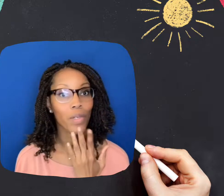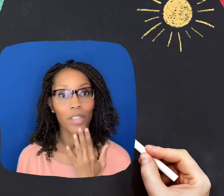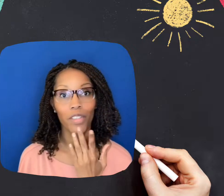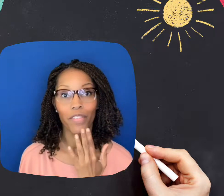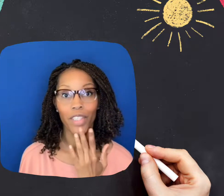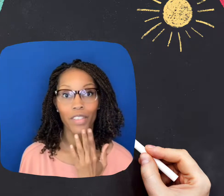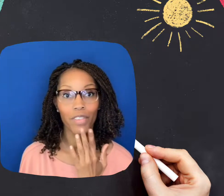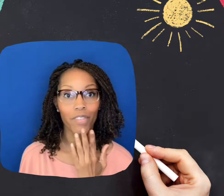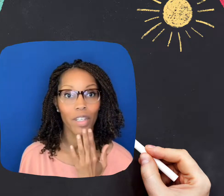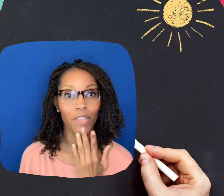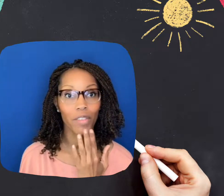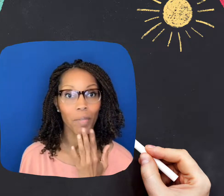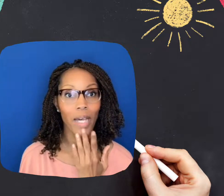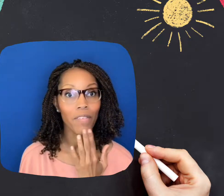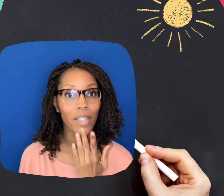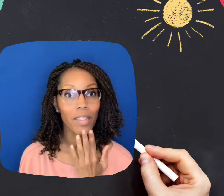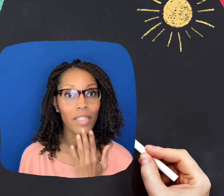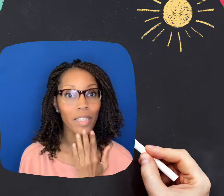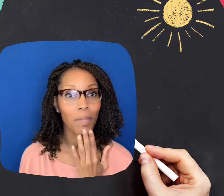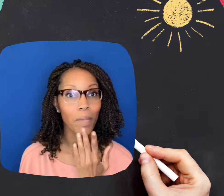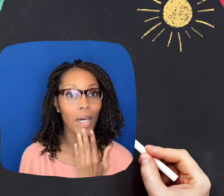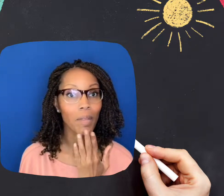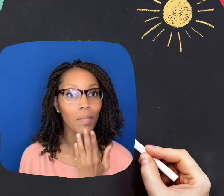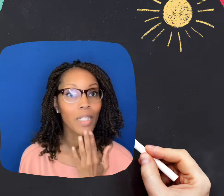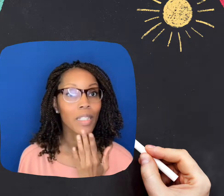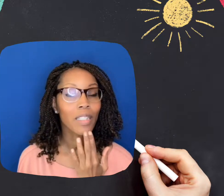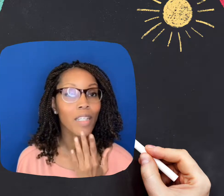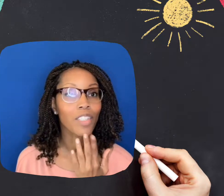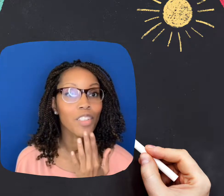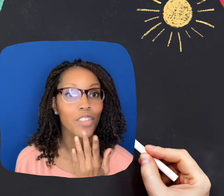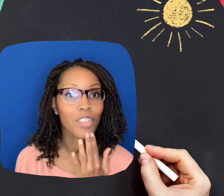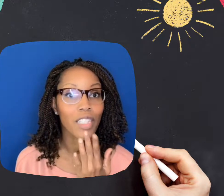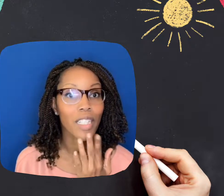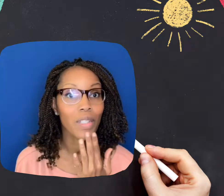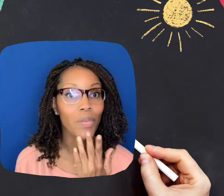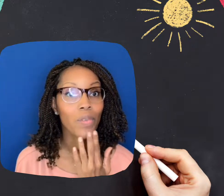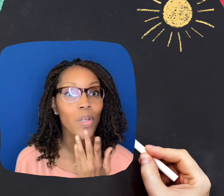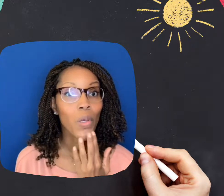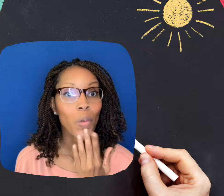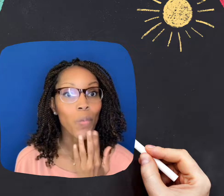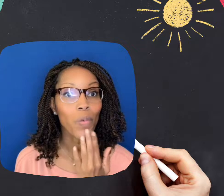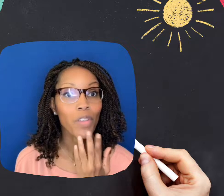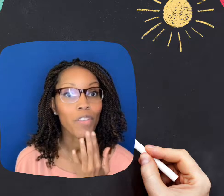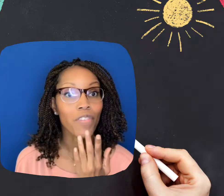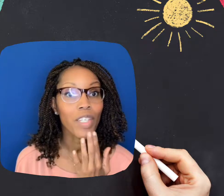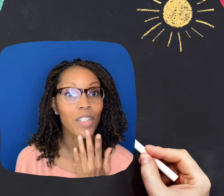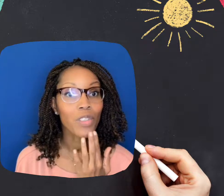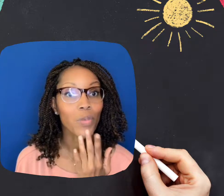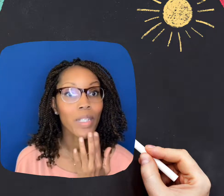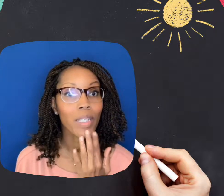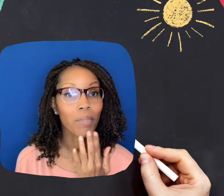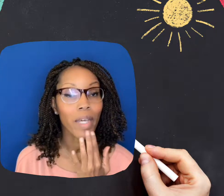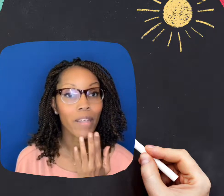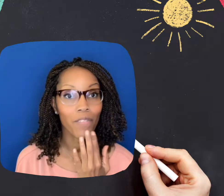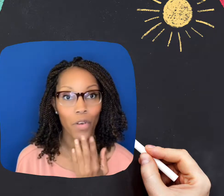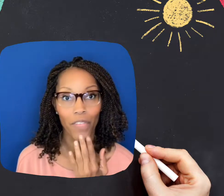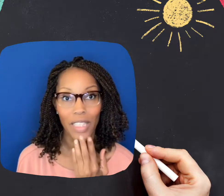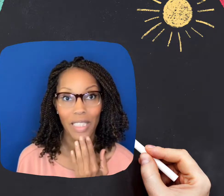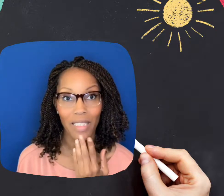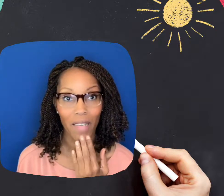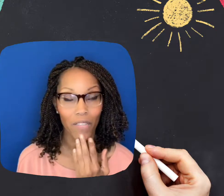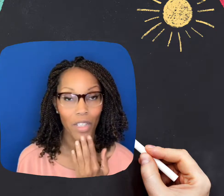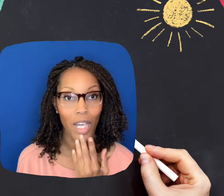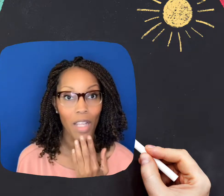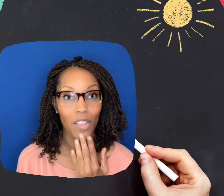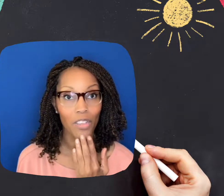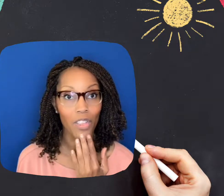can wiggle your fingers in front of your mouth like this at the bottom, touching your chin with your fingers wiggling back and forth, that's